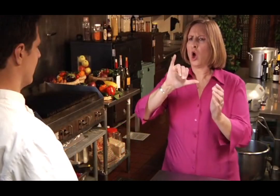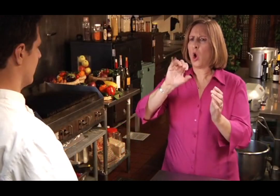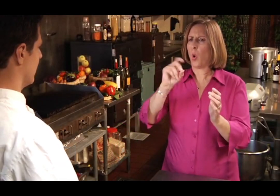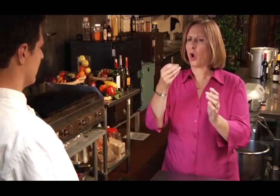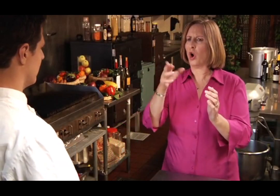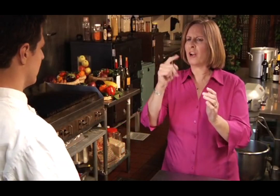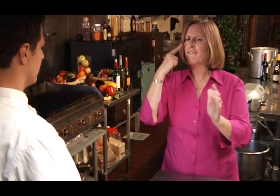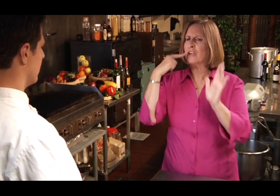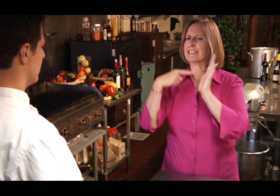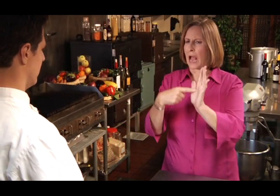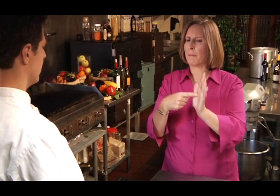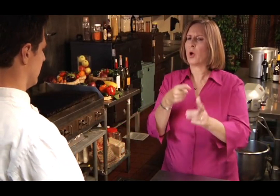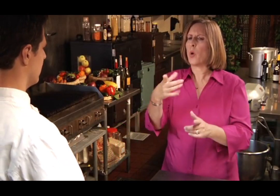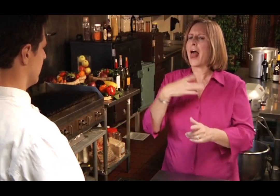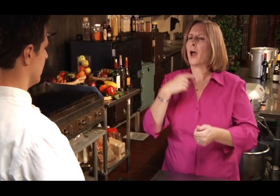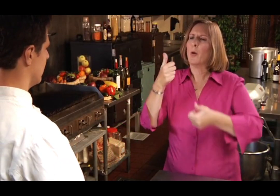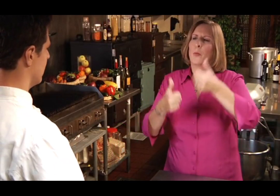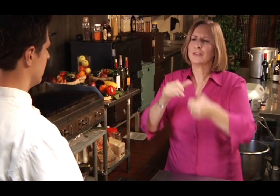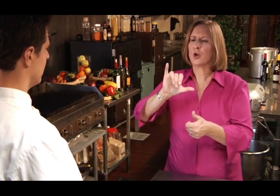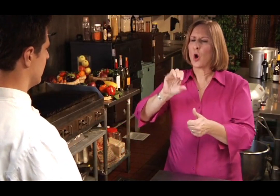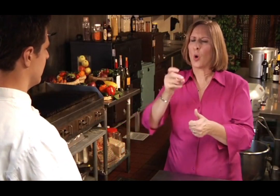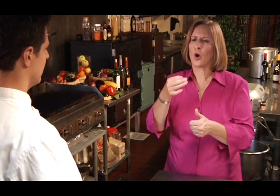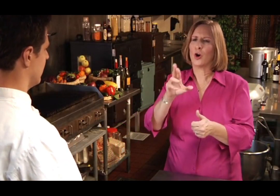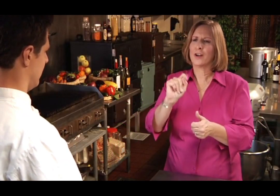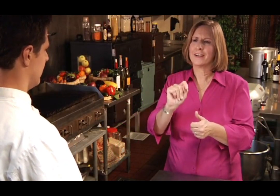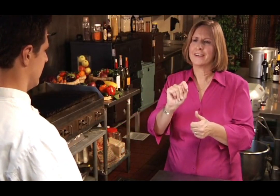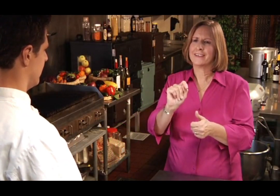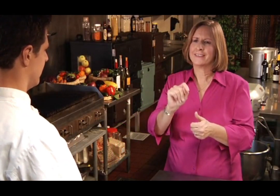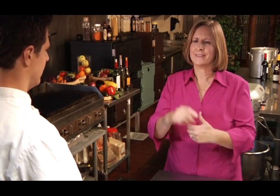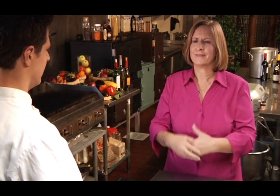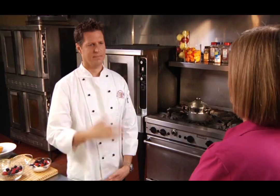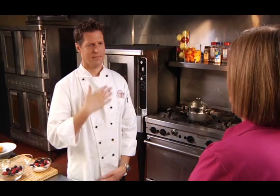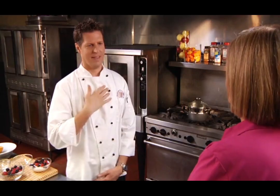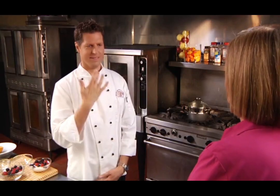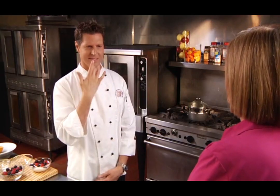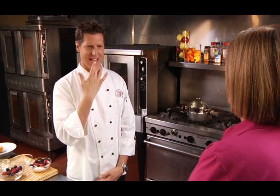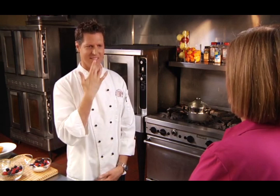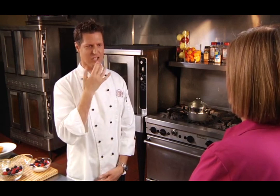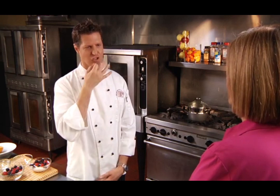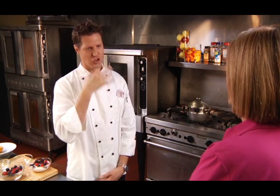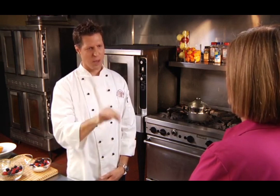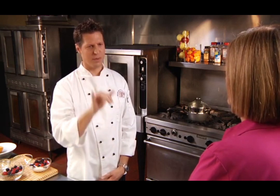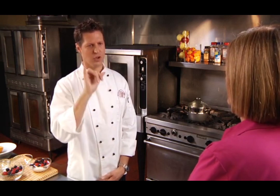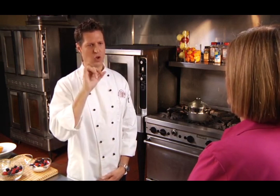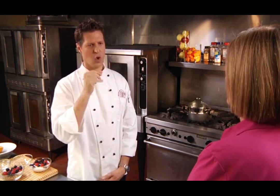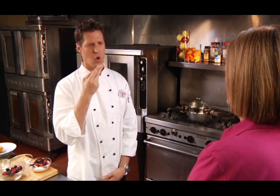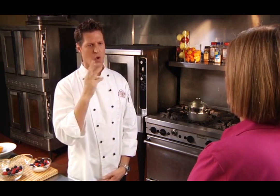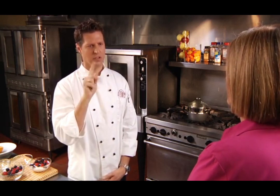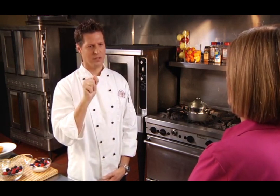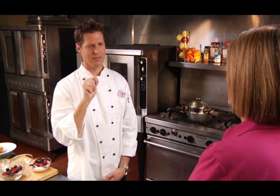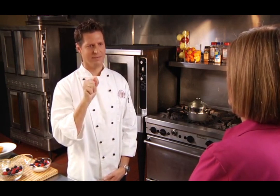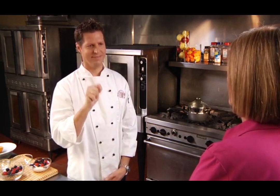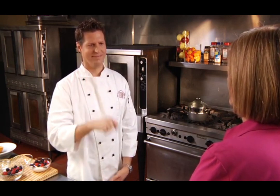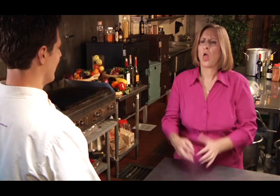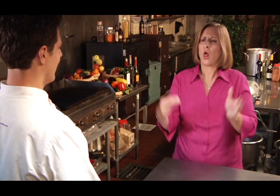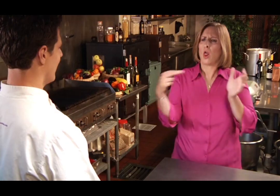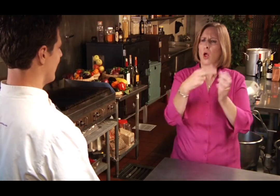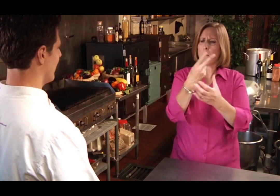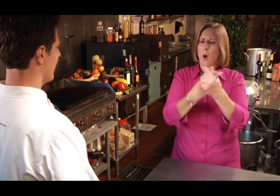Let's look at yogurt, for example. What yogurt do you like? I prefer strawberry yogurt. Let's